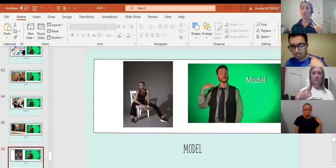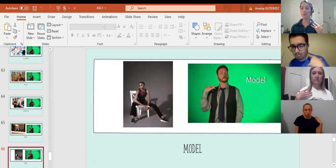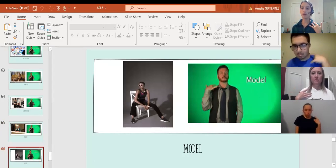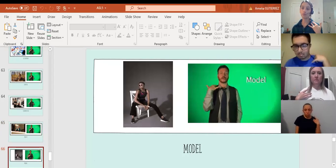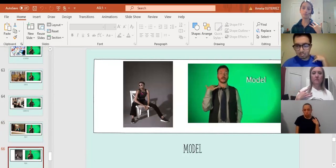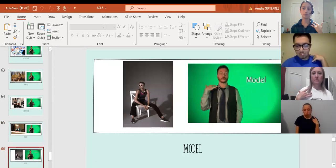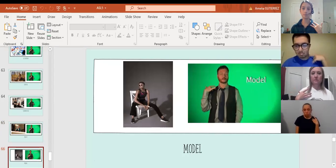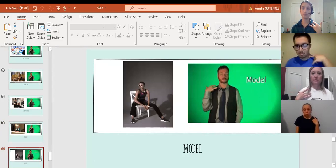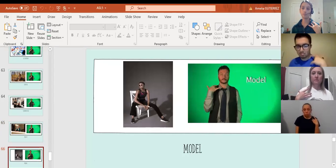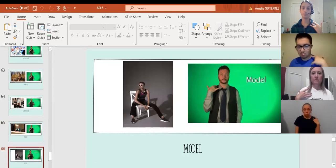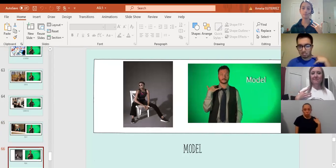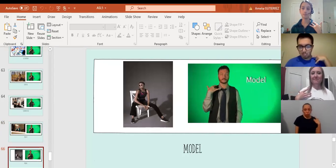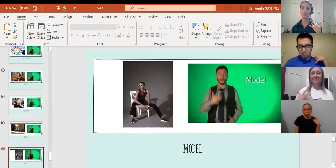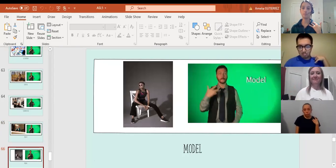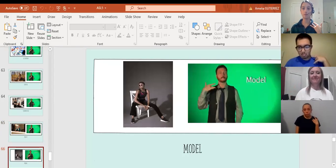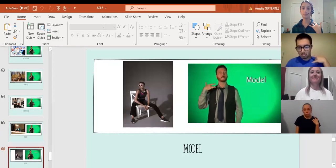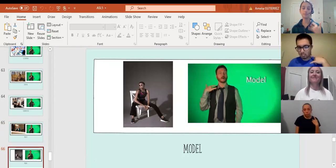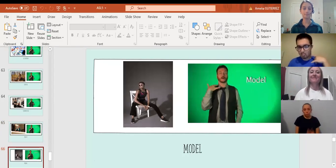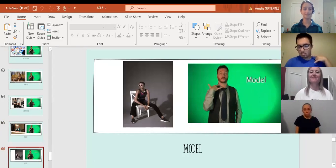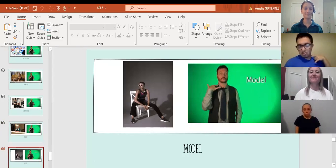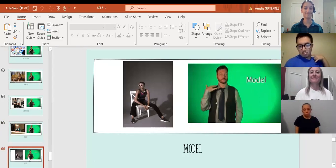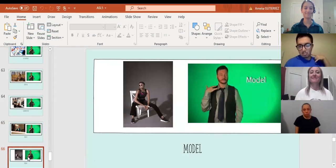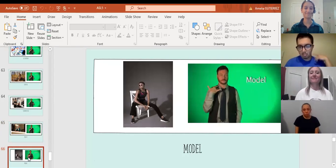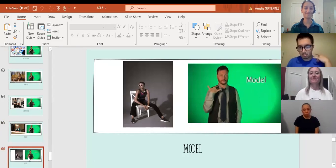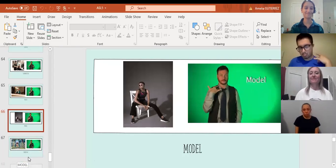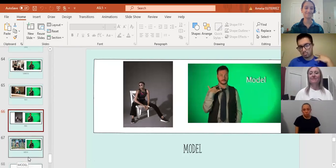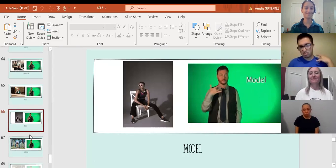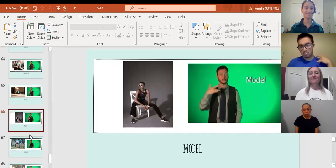back and forth like a model. Model.